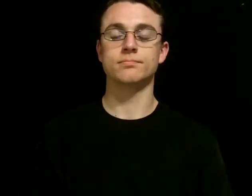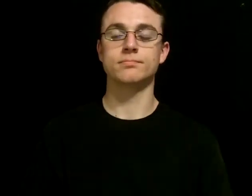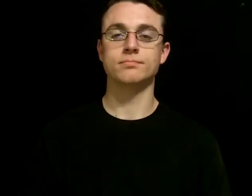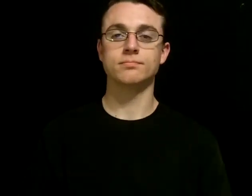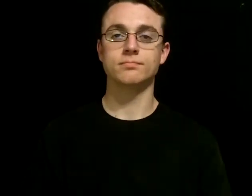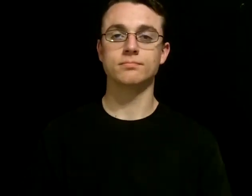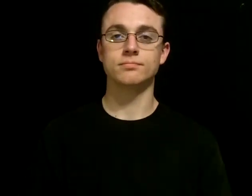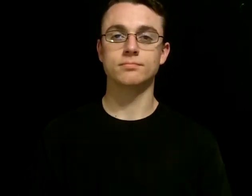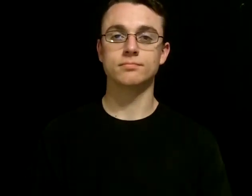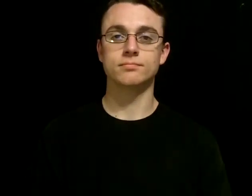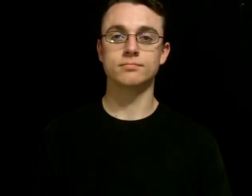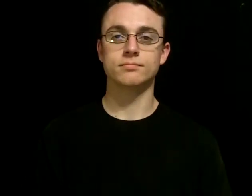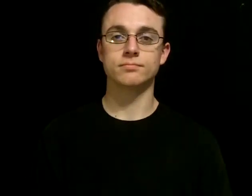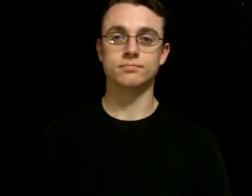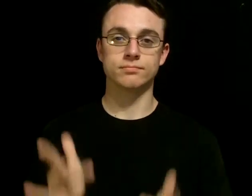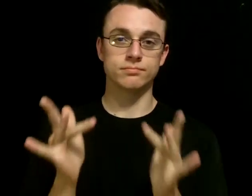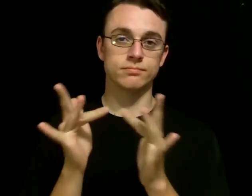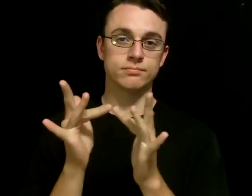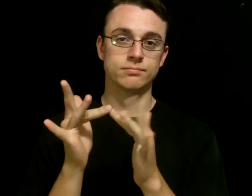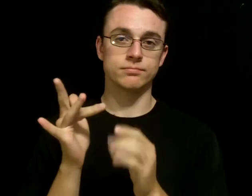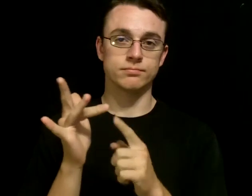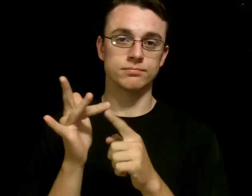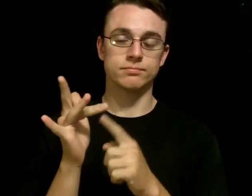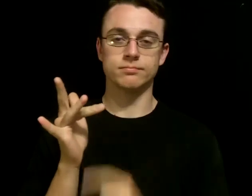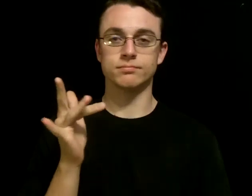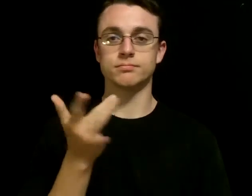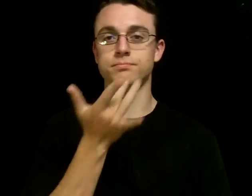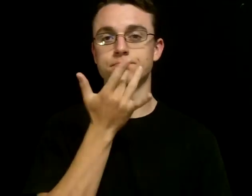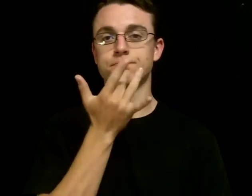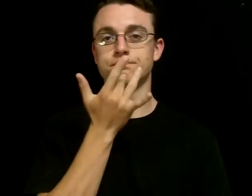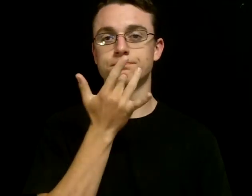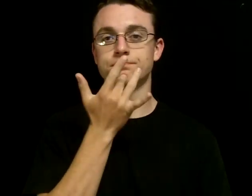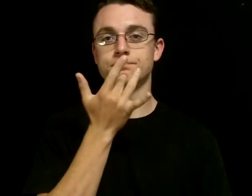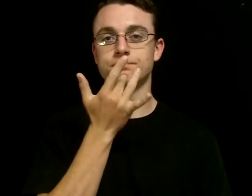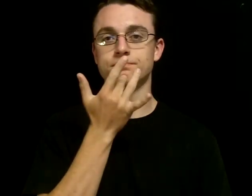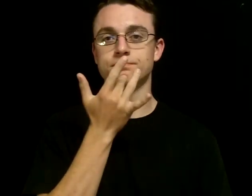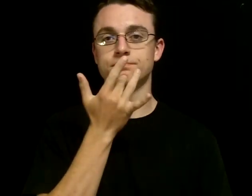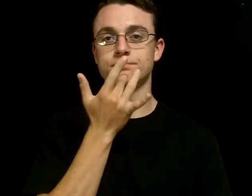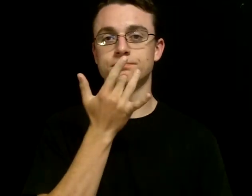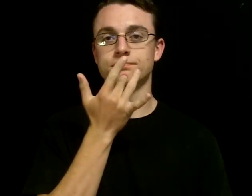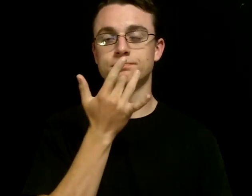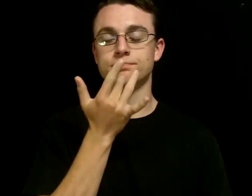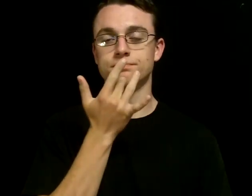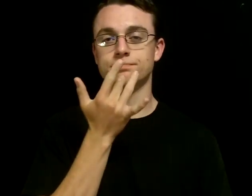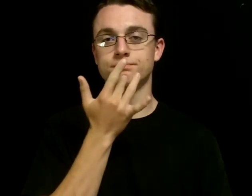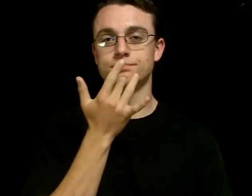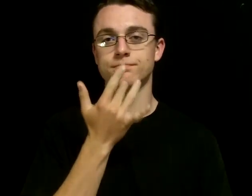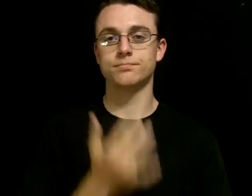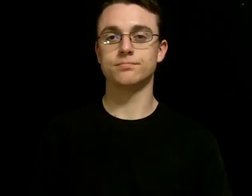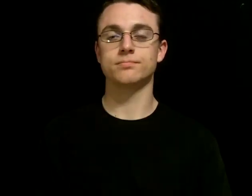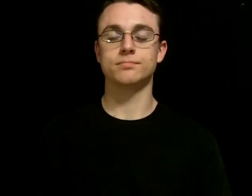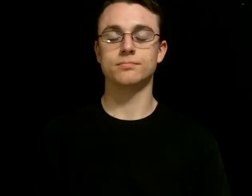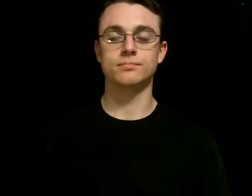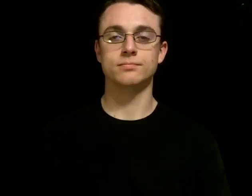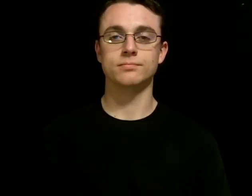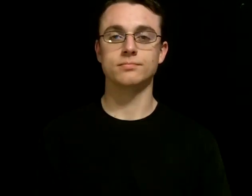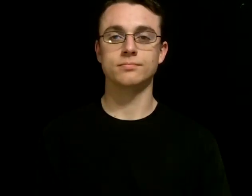Favorite is with your 8 finger on your chin. It could be favorite, it could be prefer. Then you